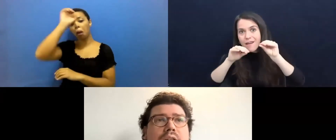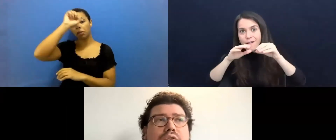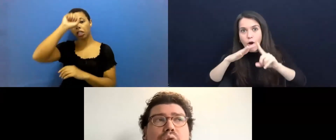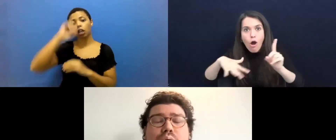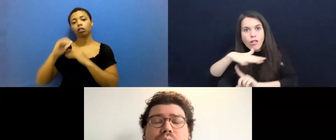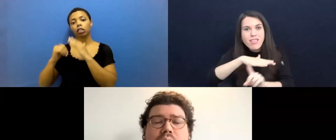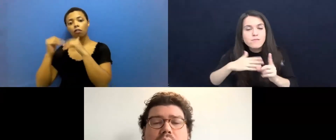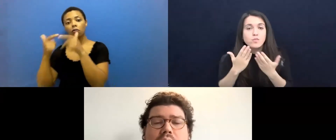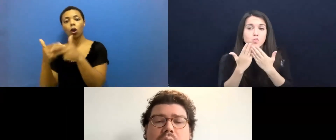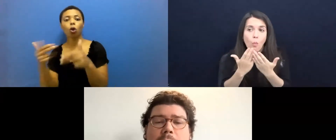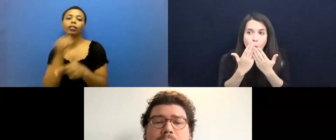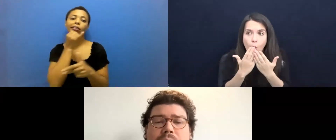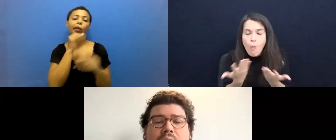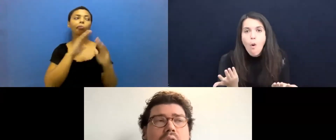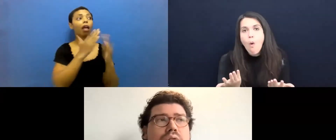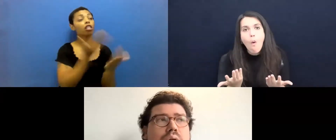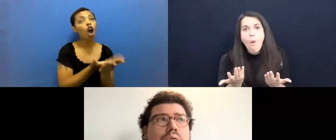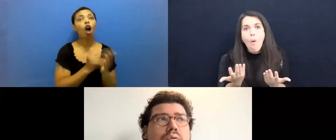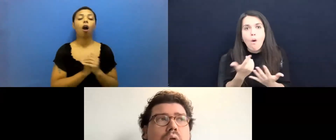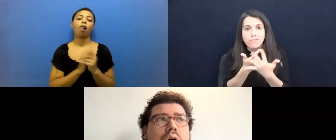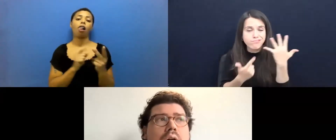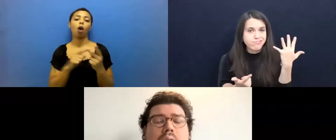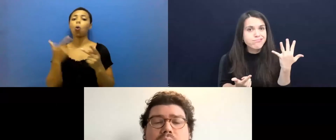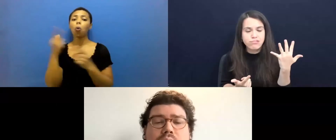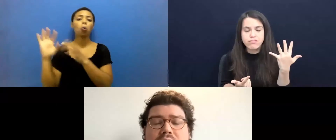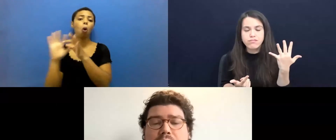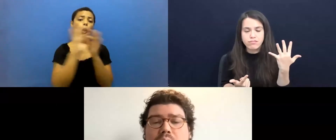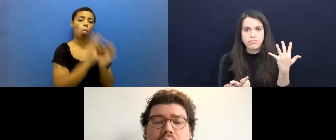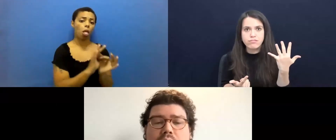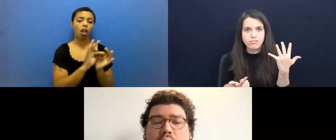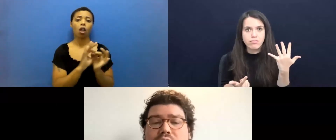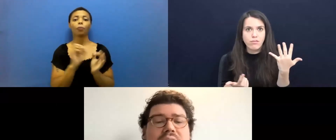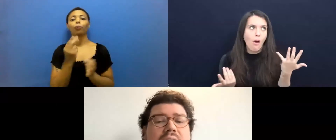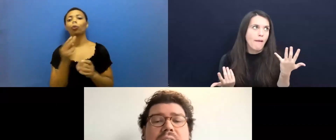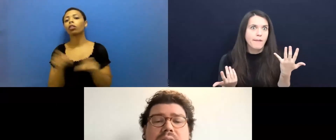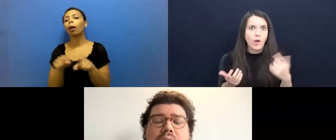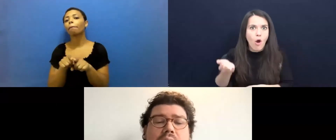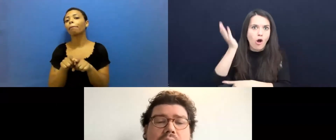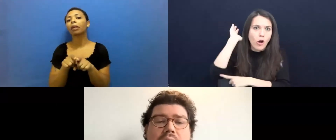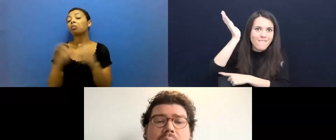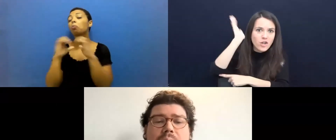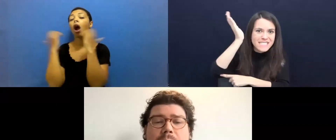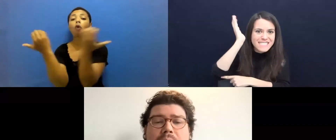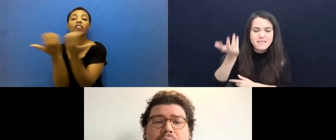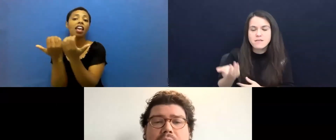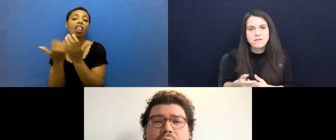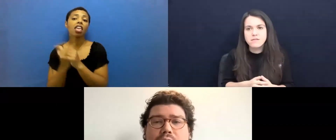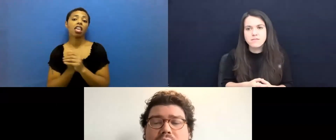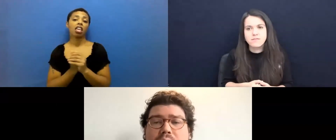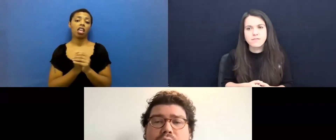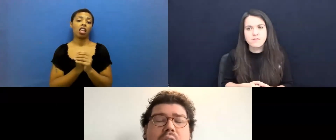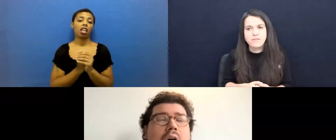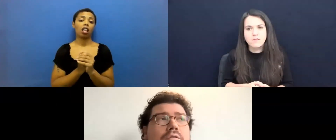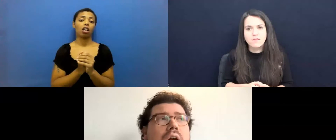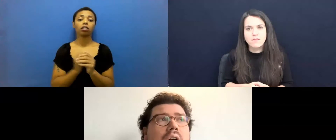example, at schools, and also for example, conferences. If, for